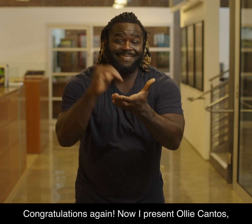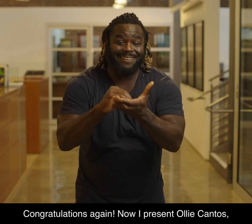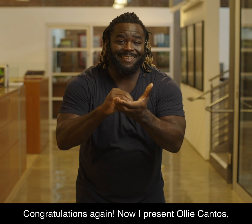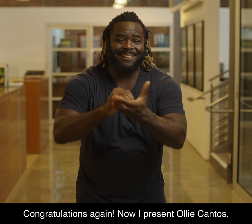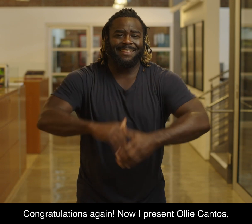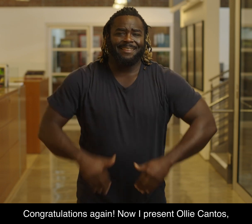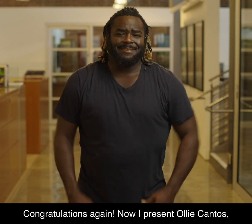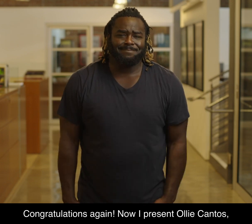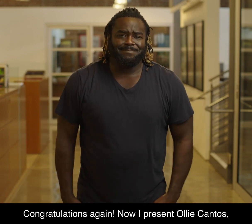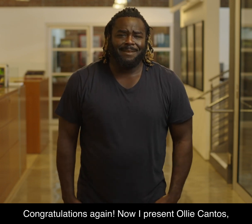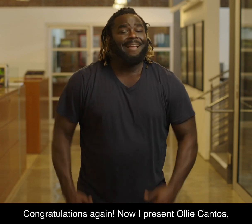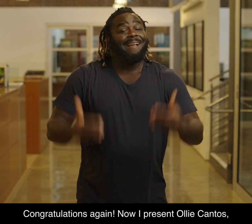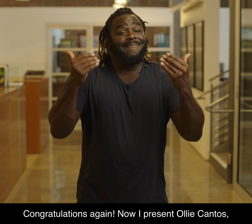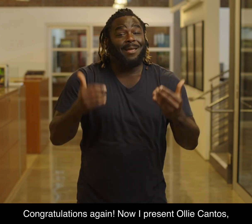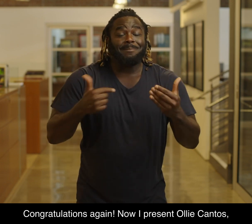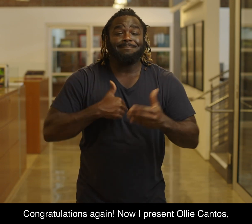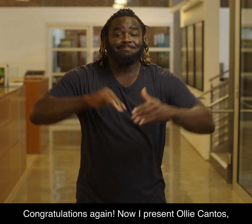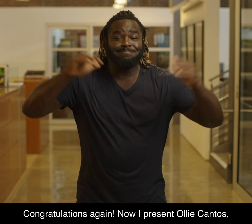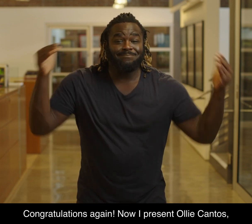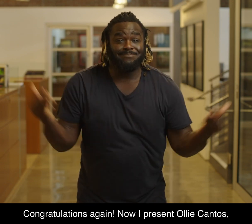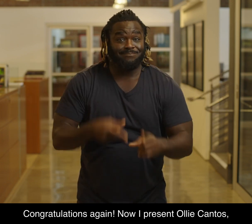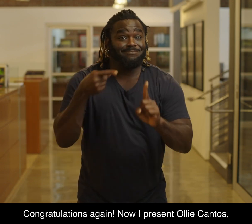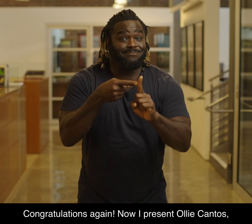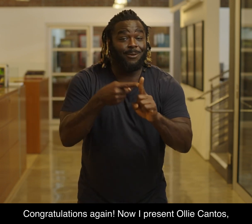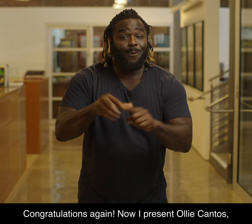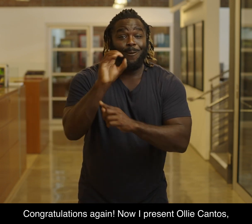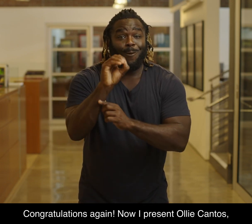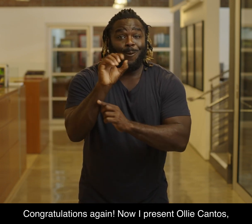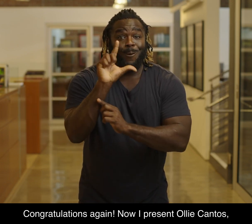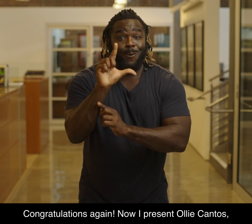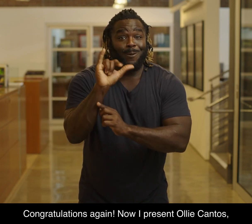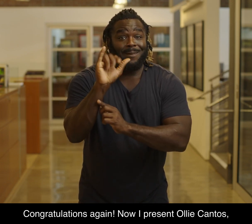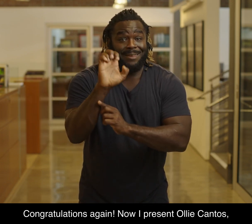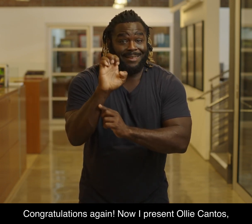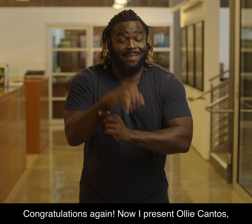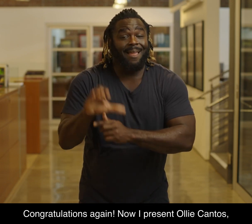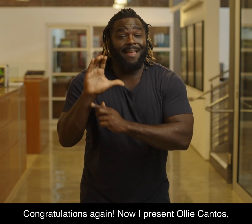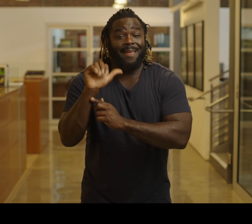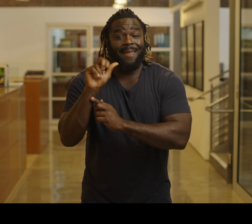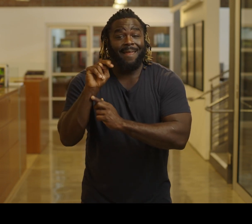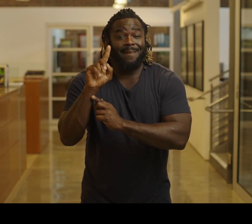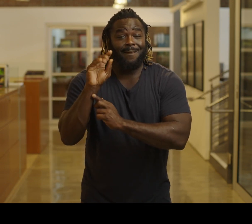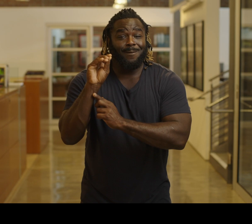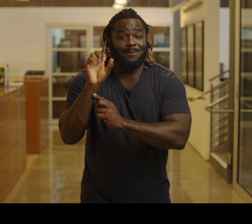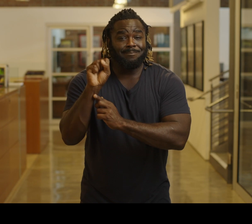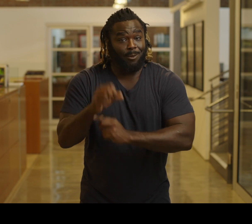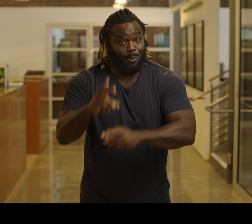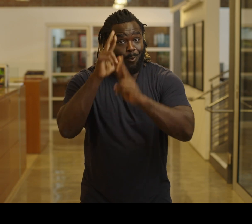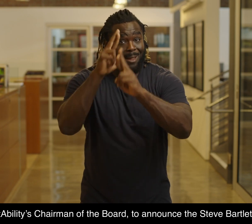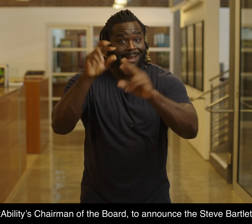Congratulations again. Now I present Ali Cantos,